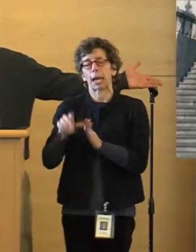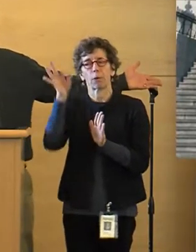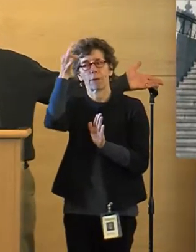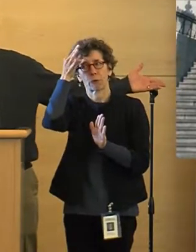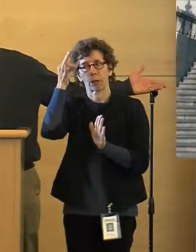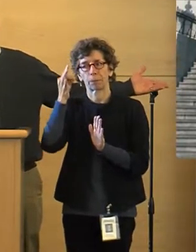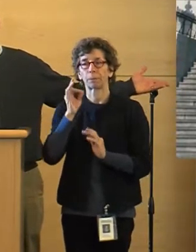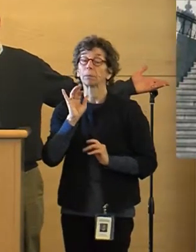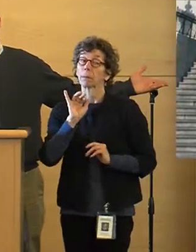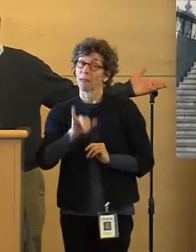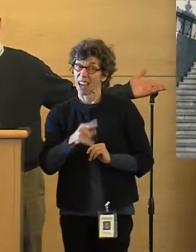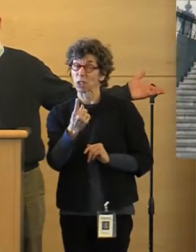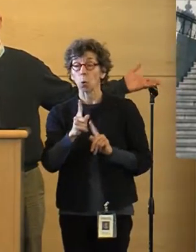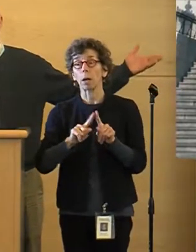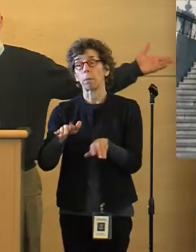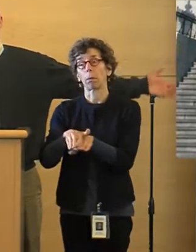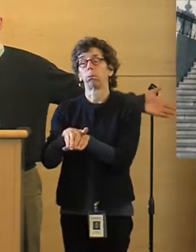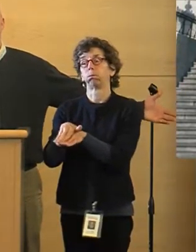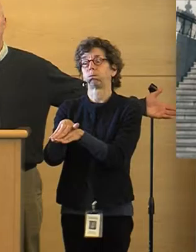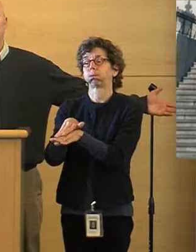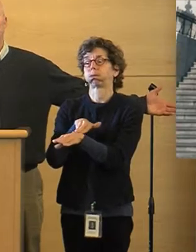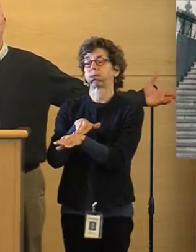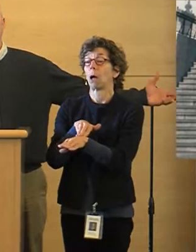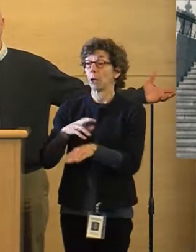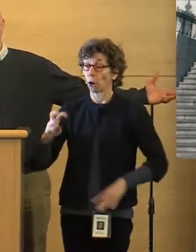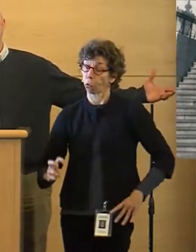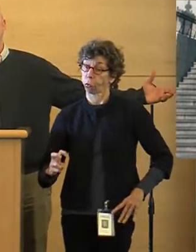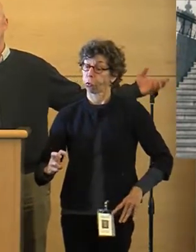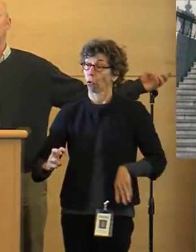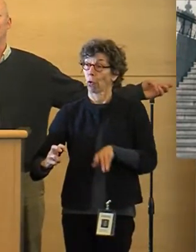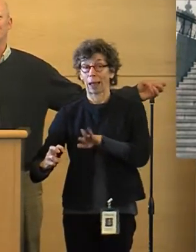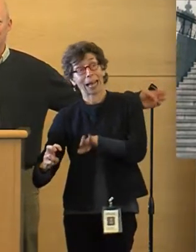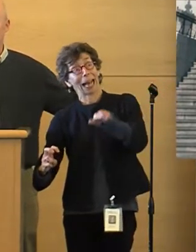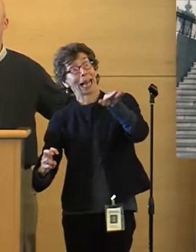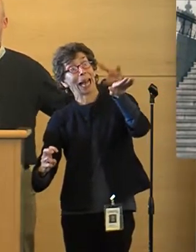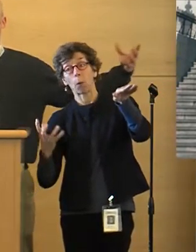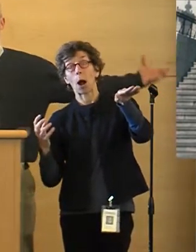We pass a bill. I was actually, 1977, we passed it here in the Handicap